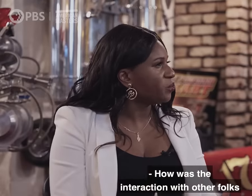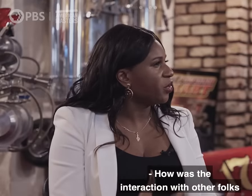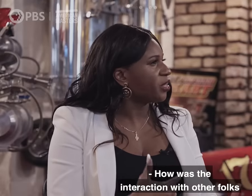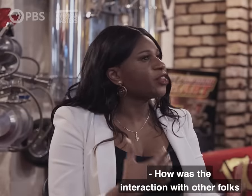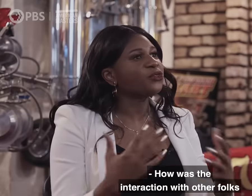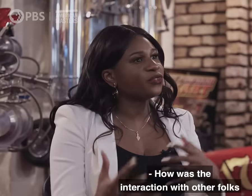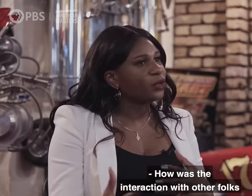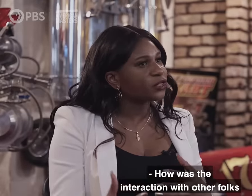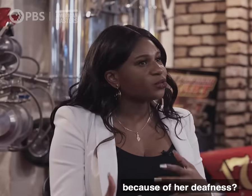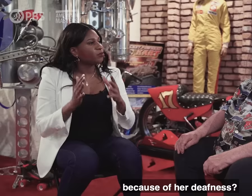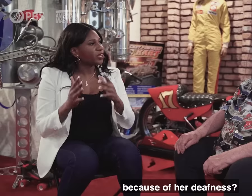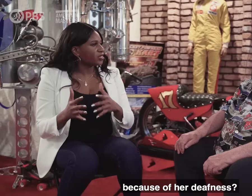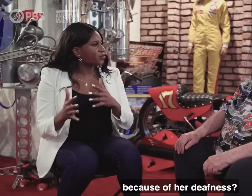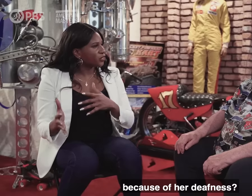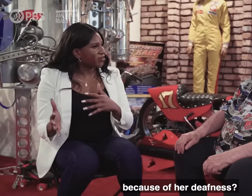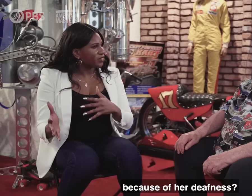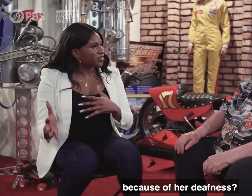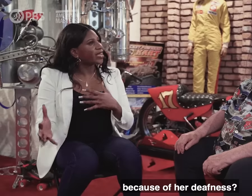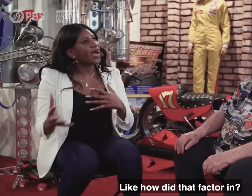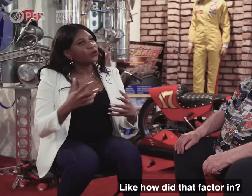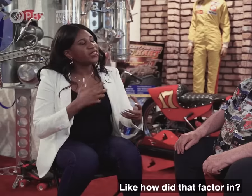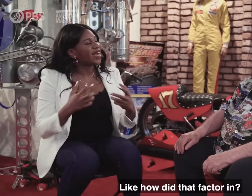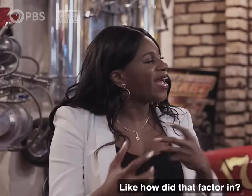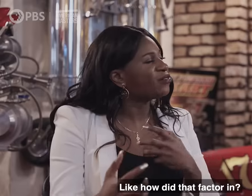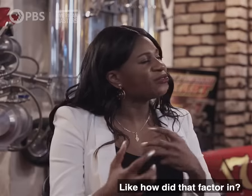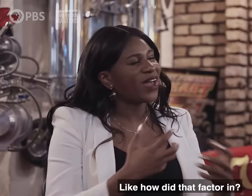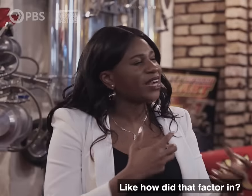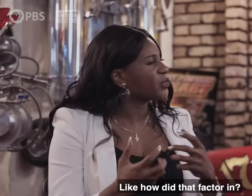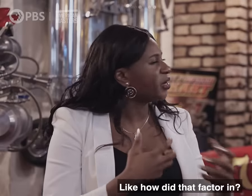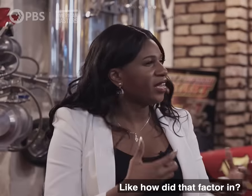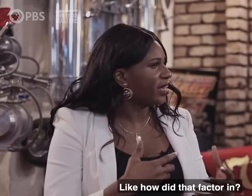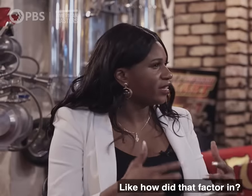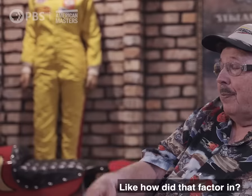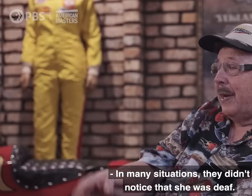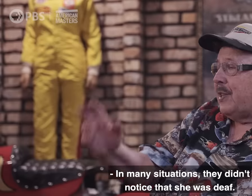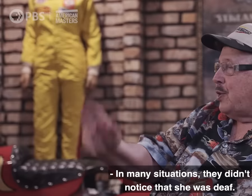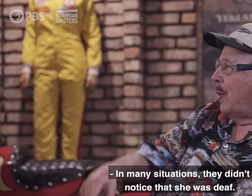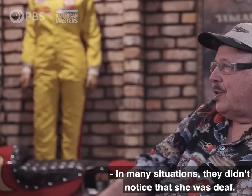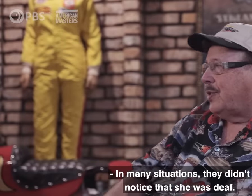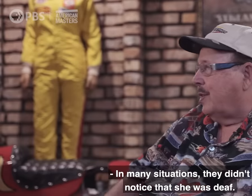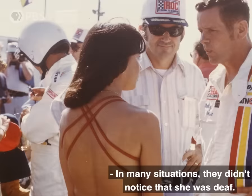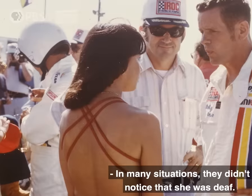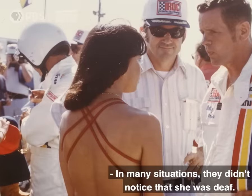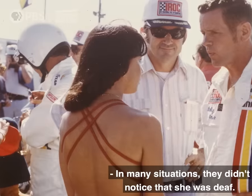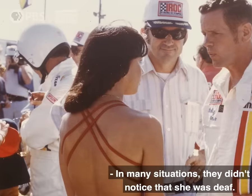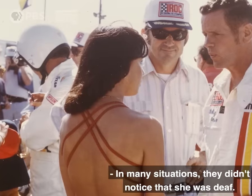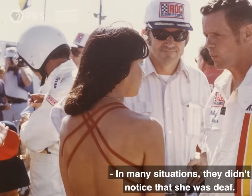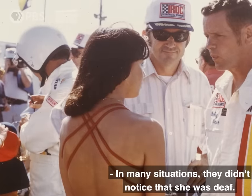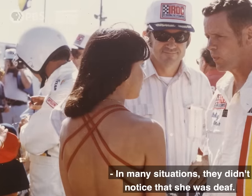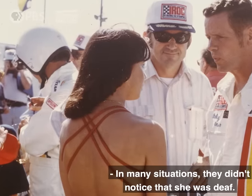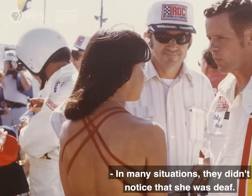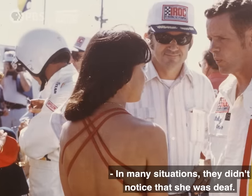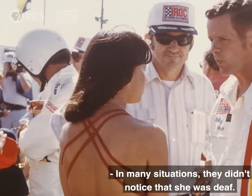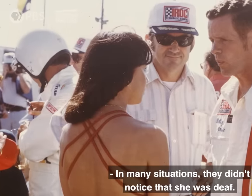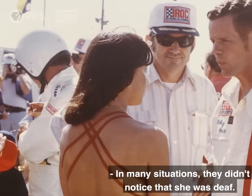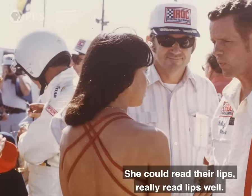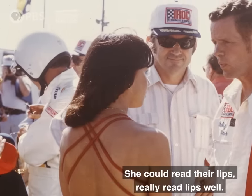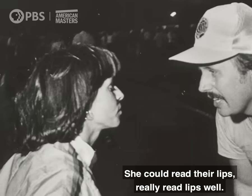with other folks because of her deafness? Like, how did that factor in? Many situations, they didn't notice that she was deaf. She could read